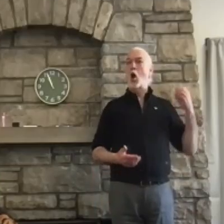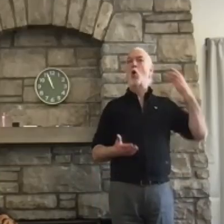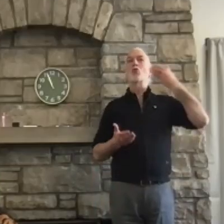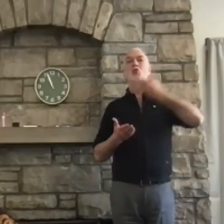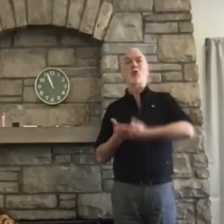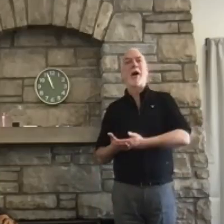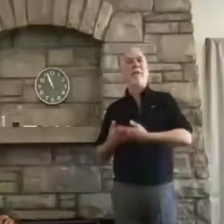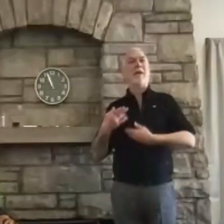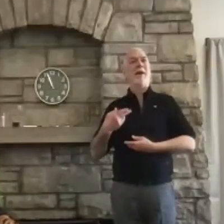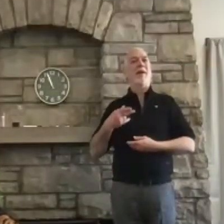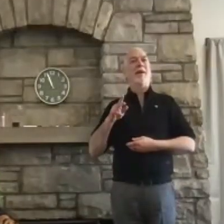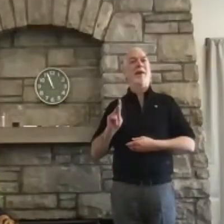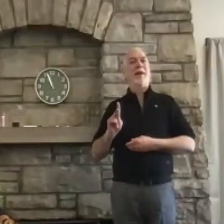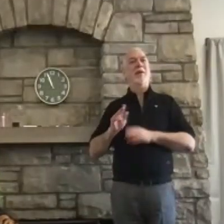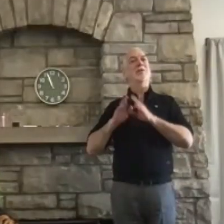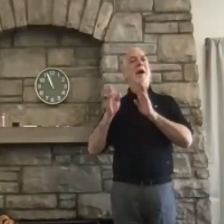on